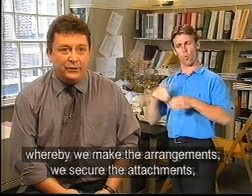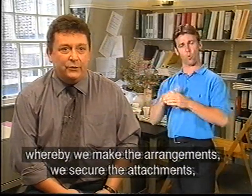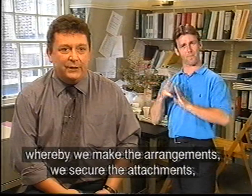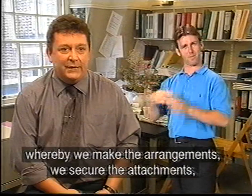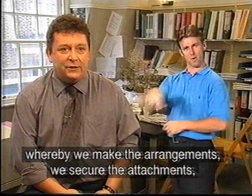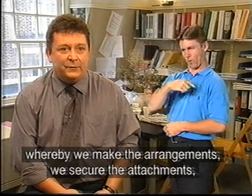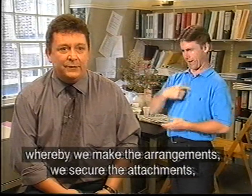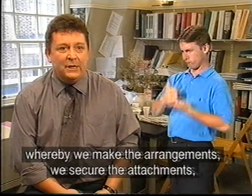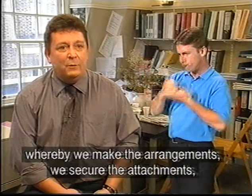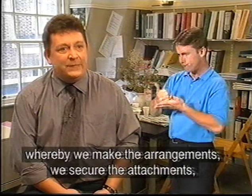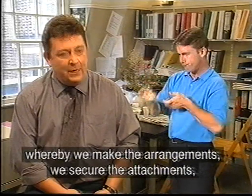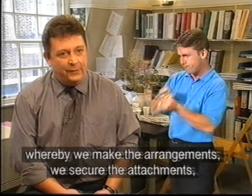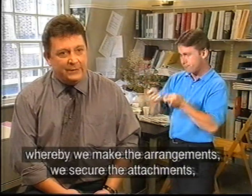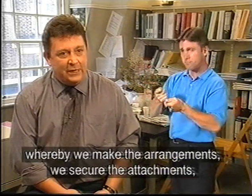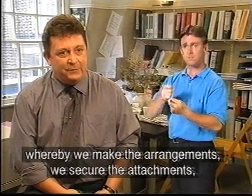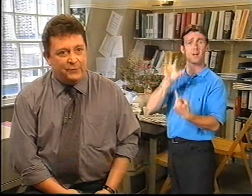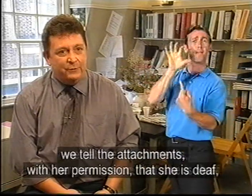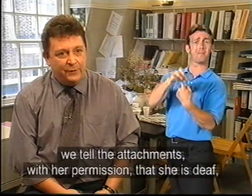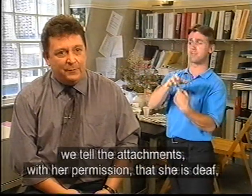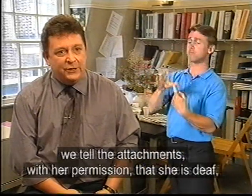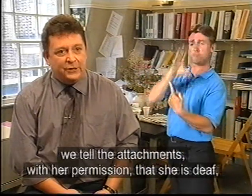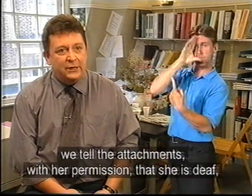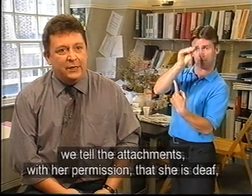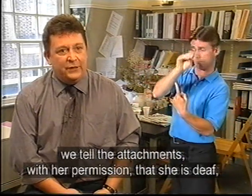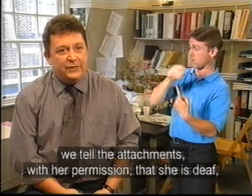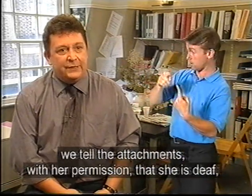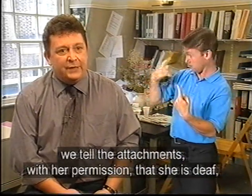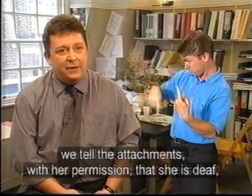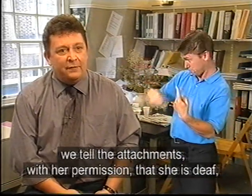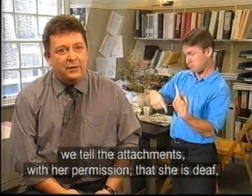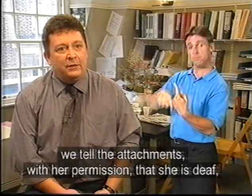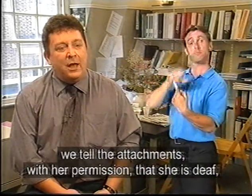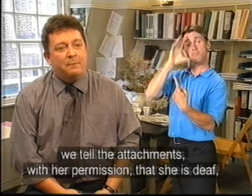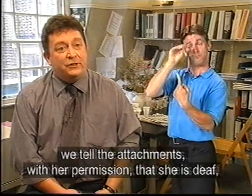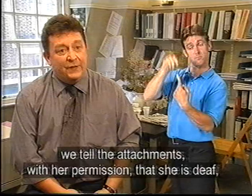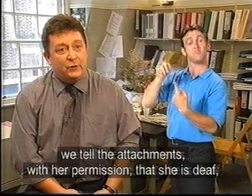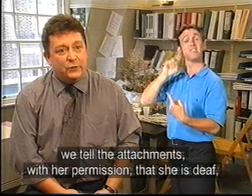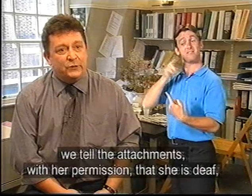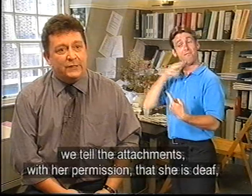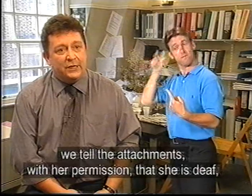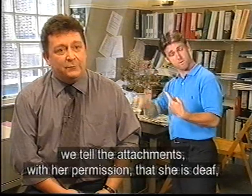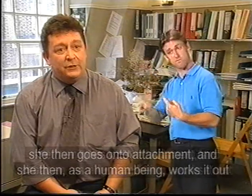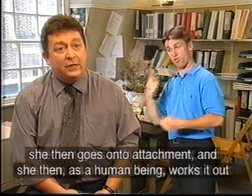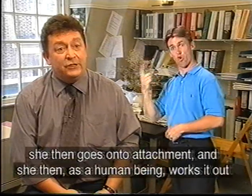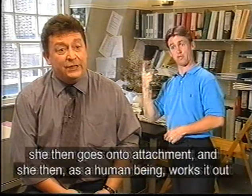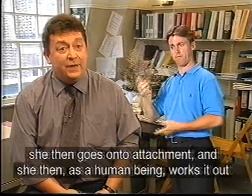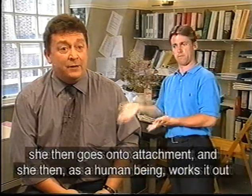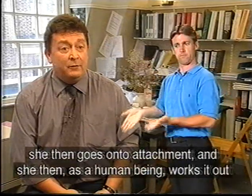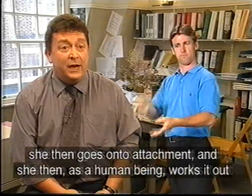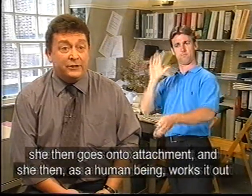the attachments, we tell the attachments with her permission that she is deaf, she then goes on to attachment, and she then, as a human